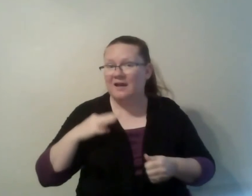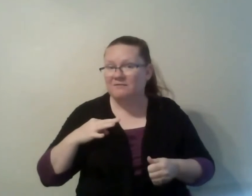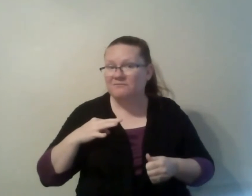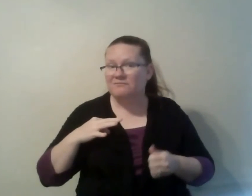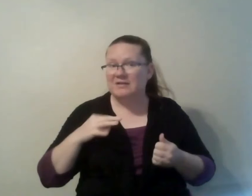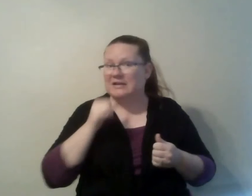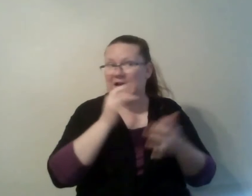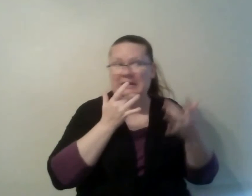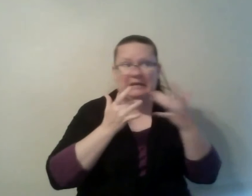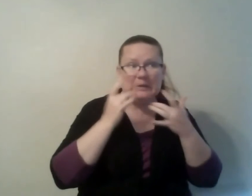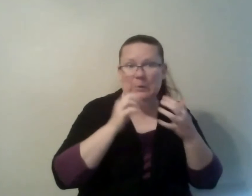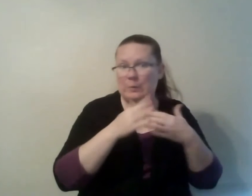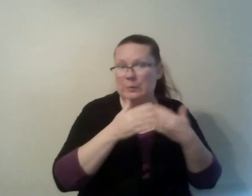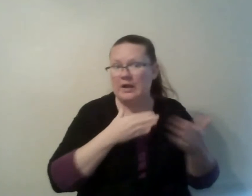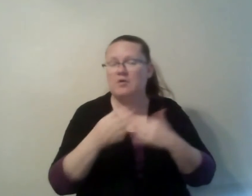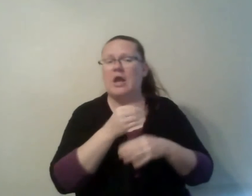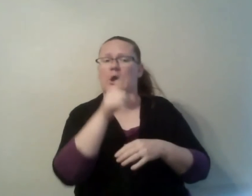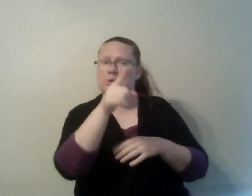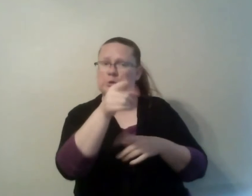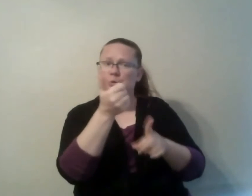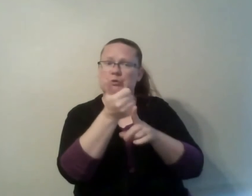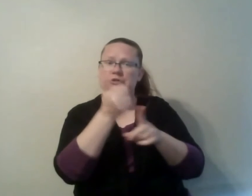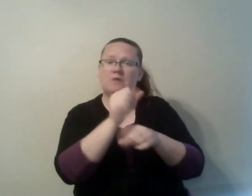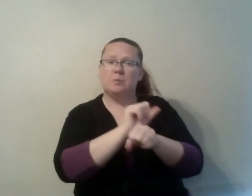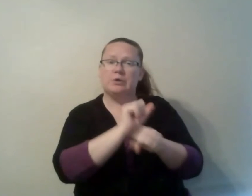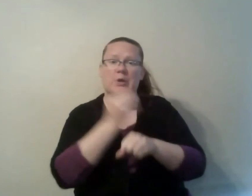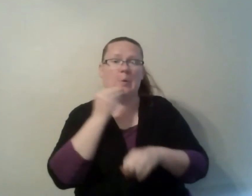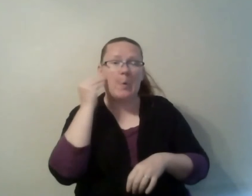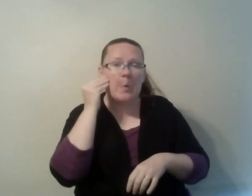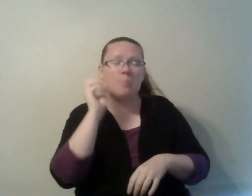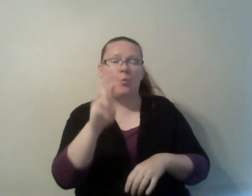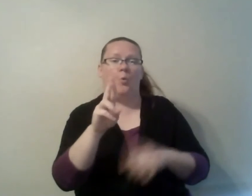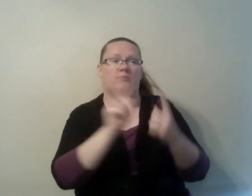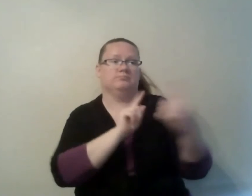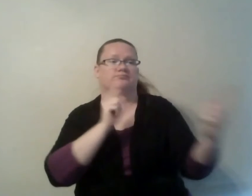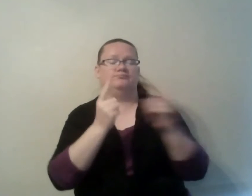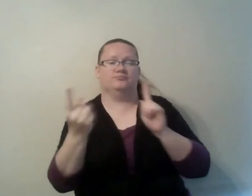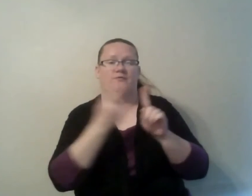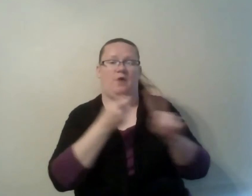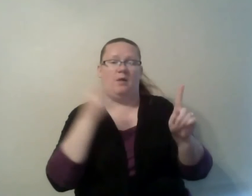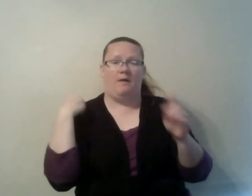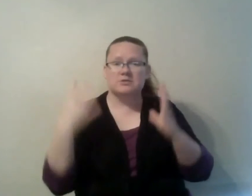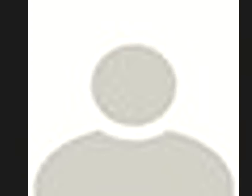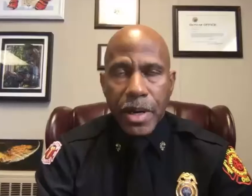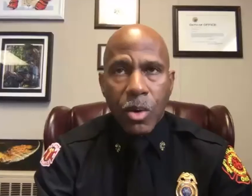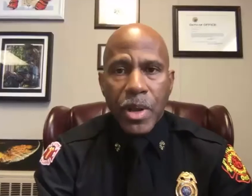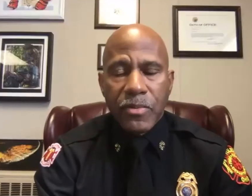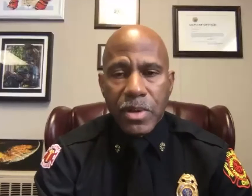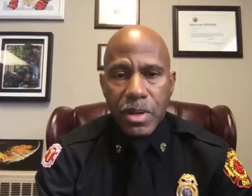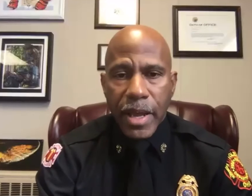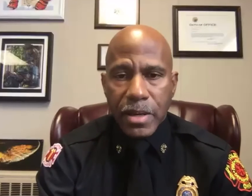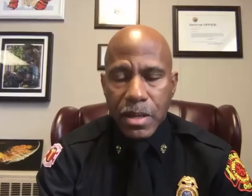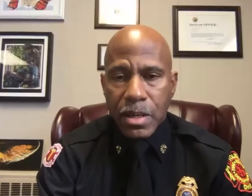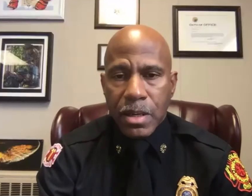have you personally had to deal with like working at home, or staying away from other officers or anything like that? Right now, we